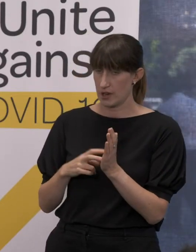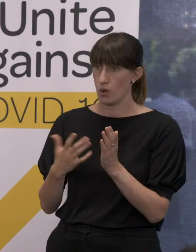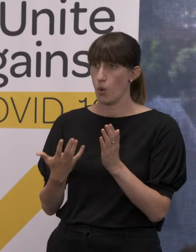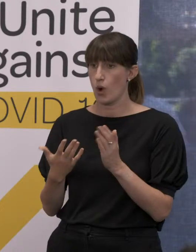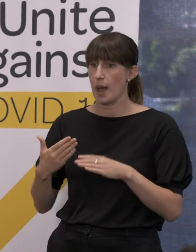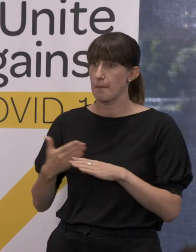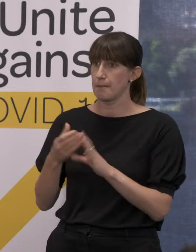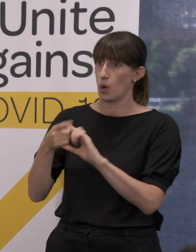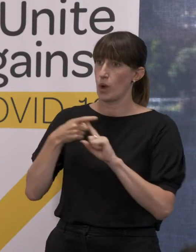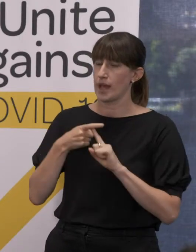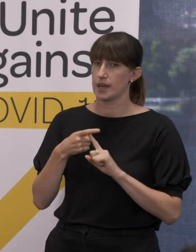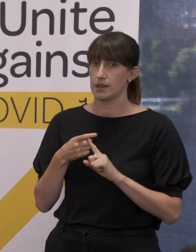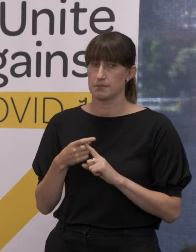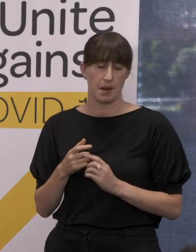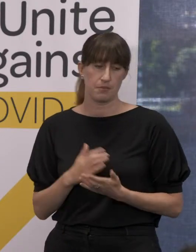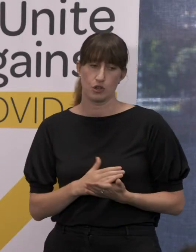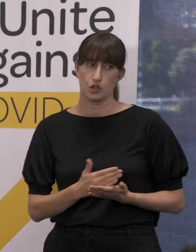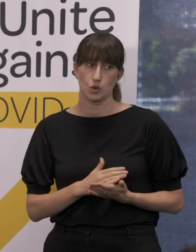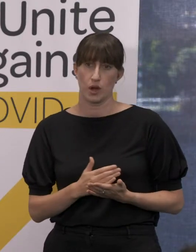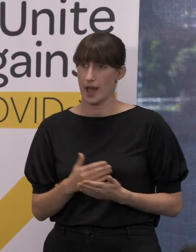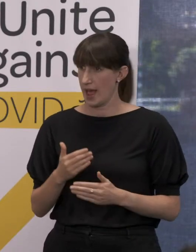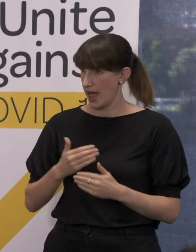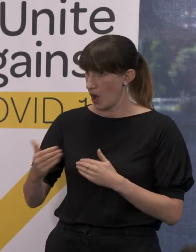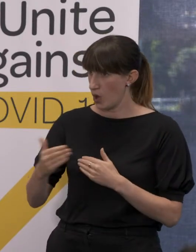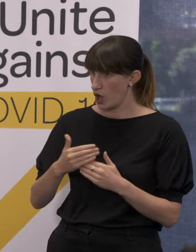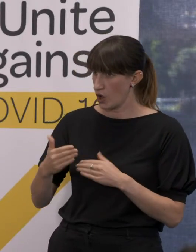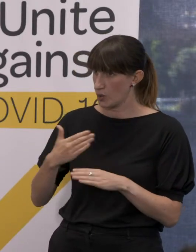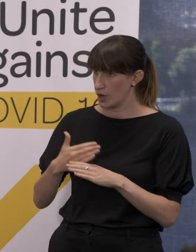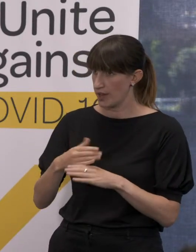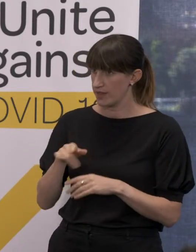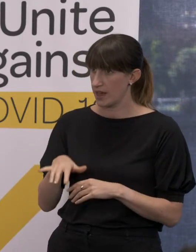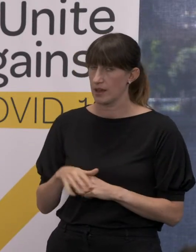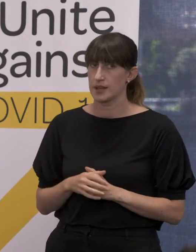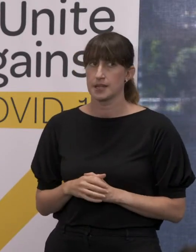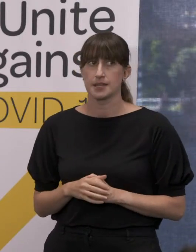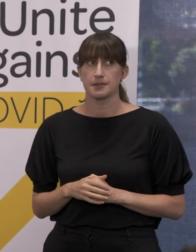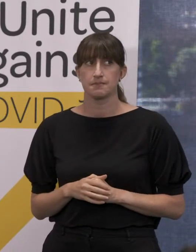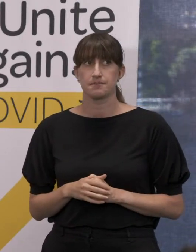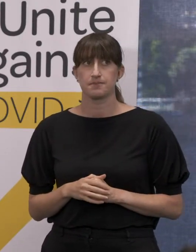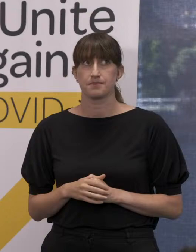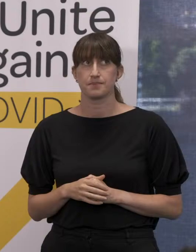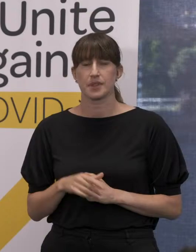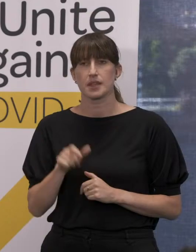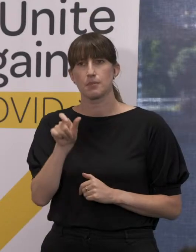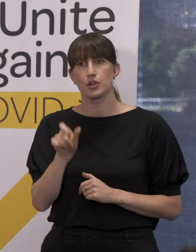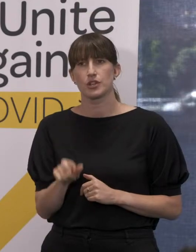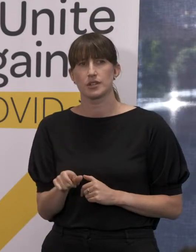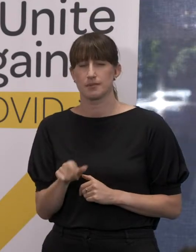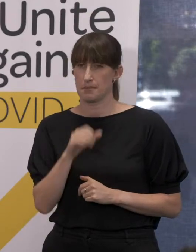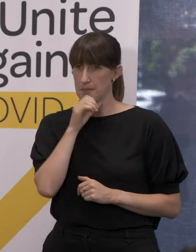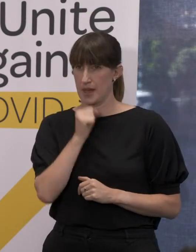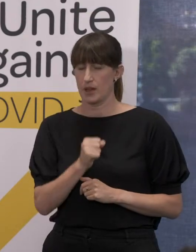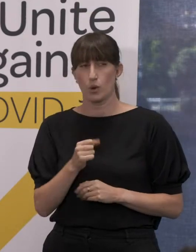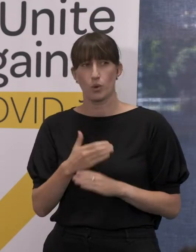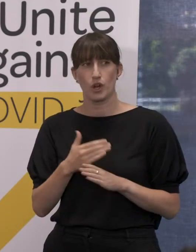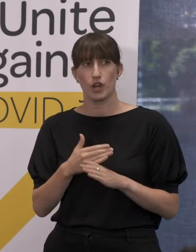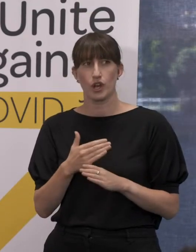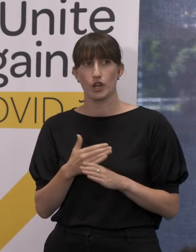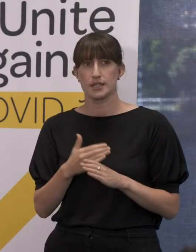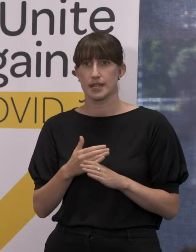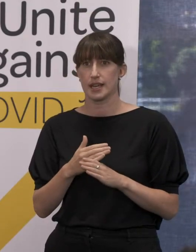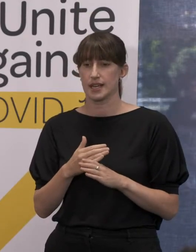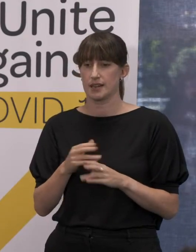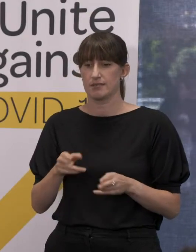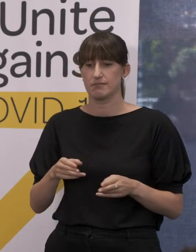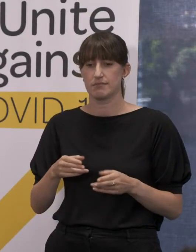at the facility? He has worked at the facility, or he has worked in MIQ for quite some